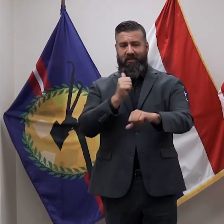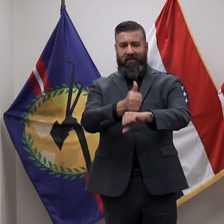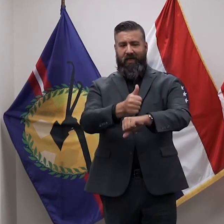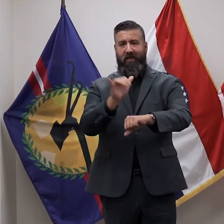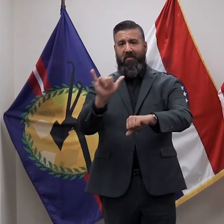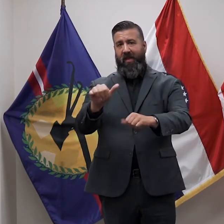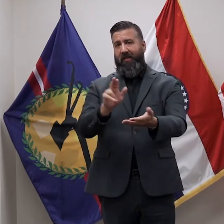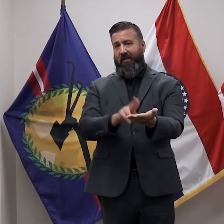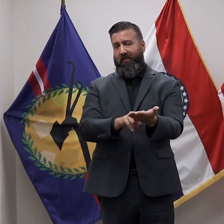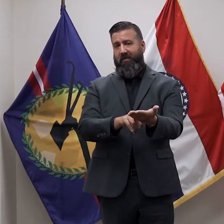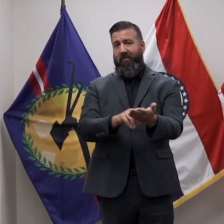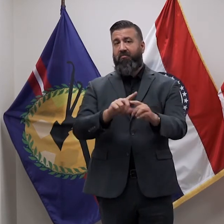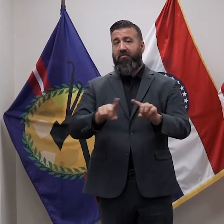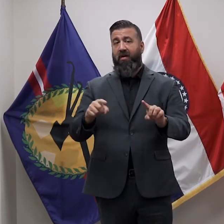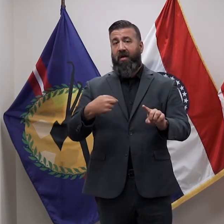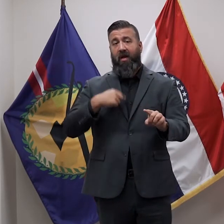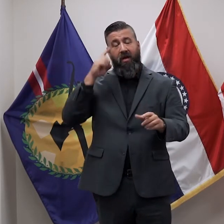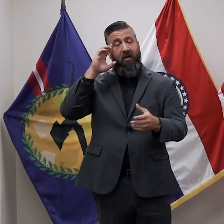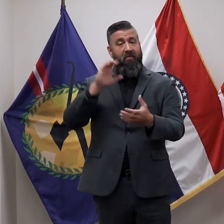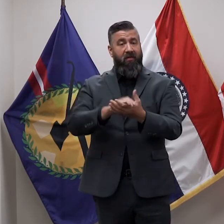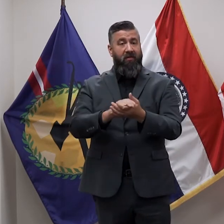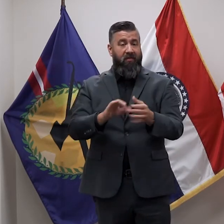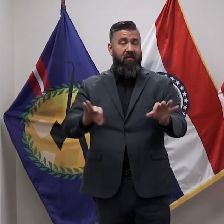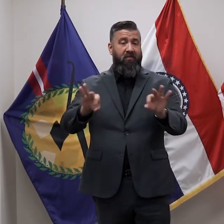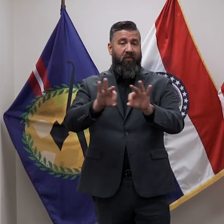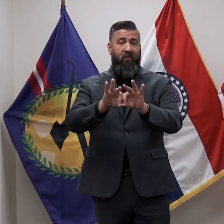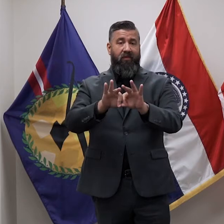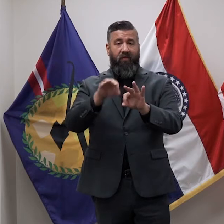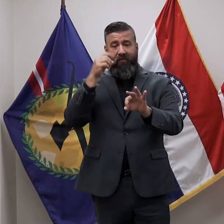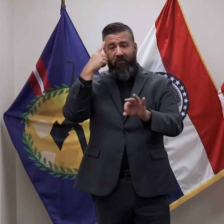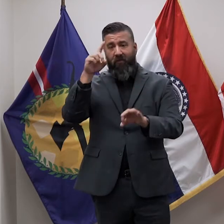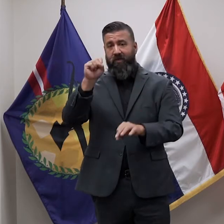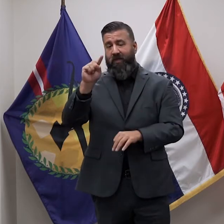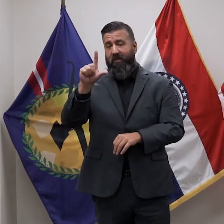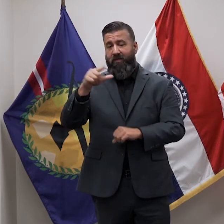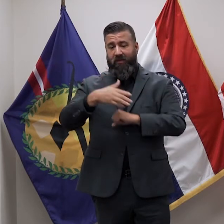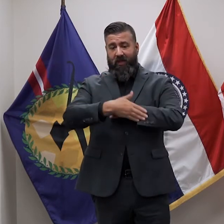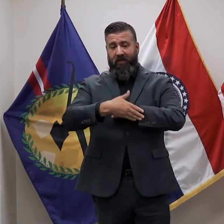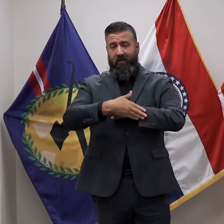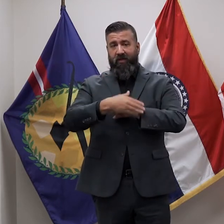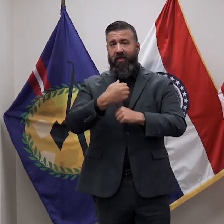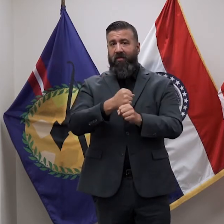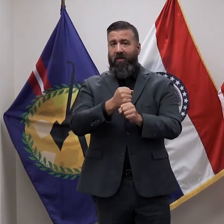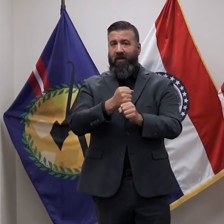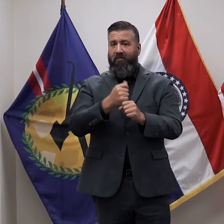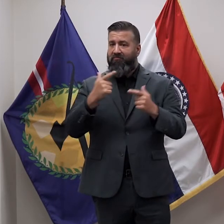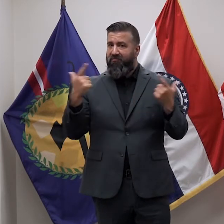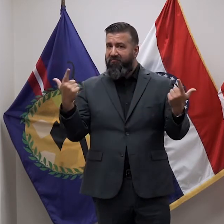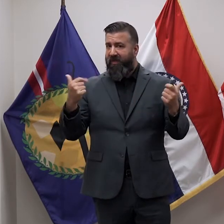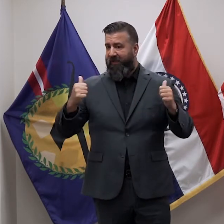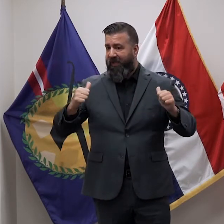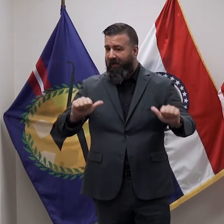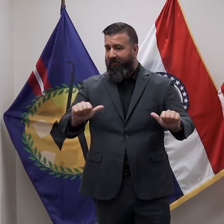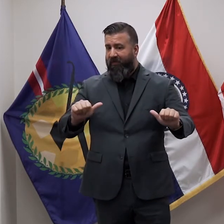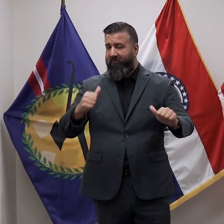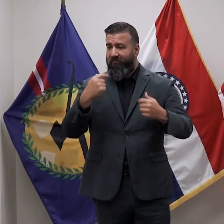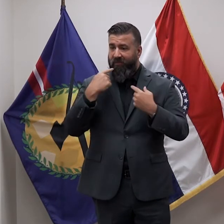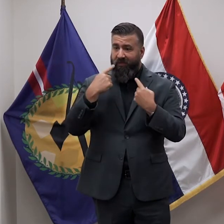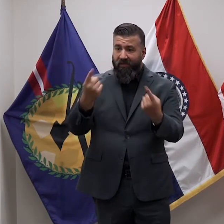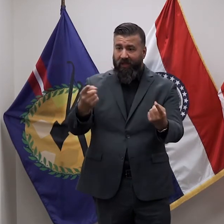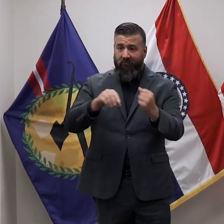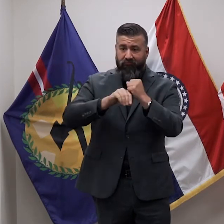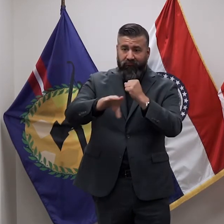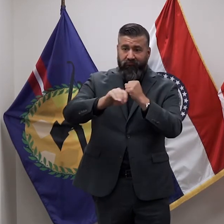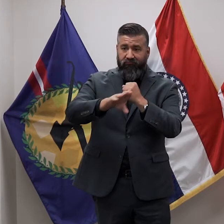implementing that contract, but I do believe that it's important for St. Louis County to make an extraordinary effort to tell people